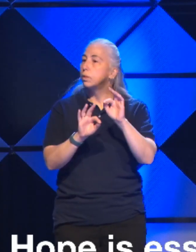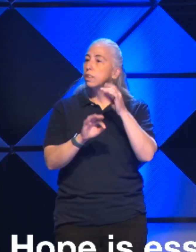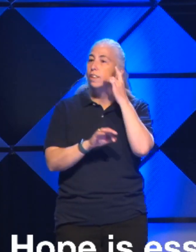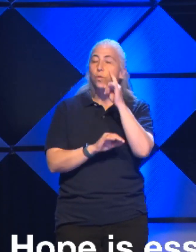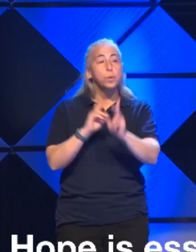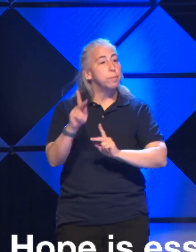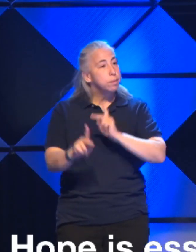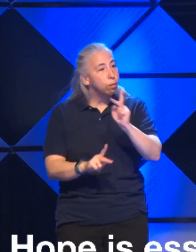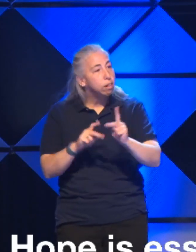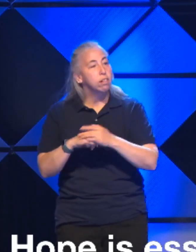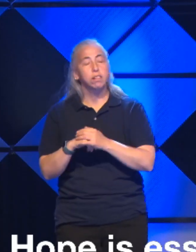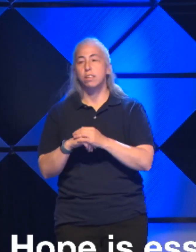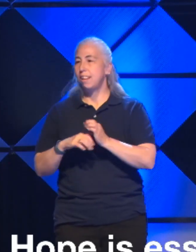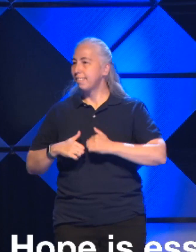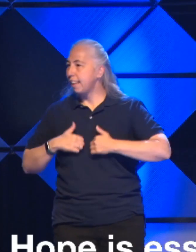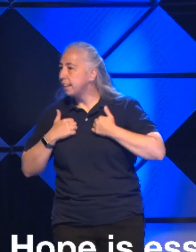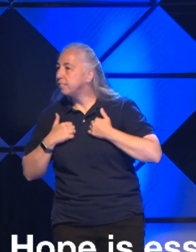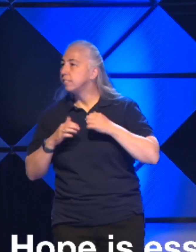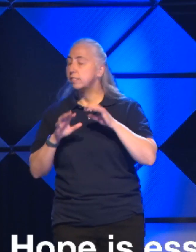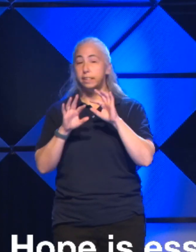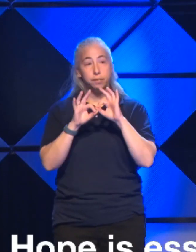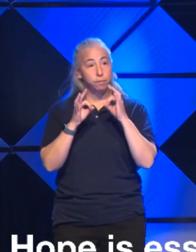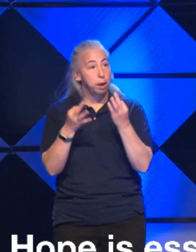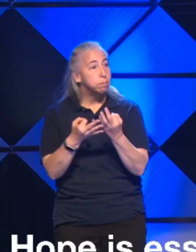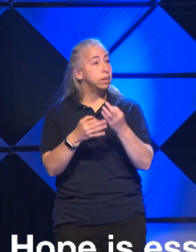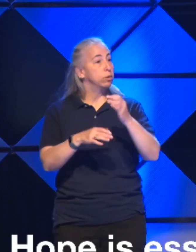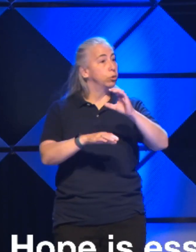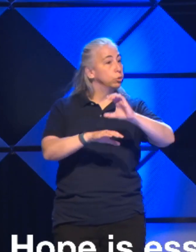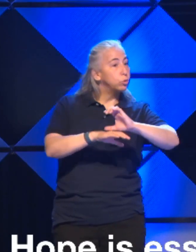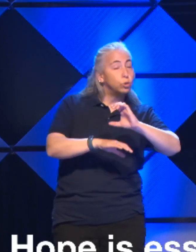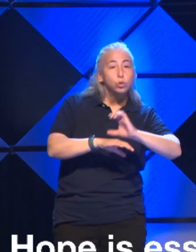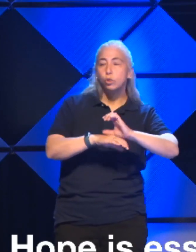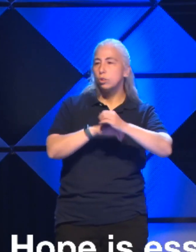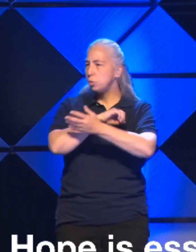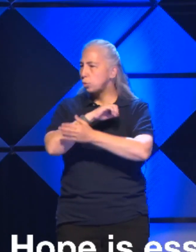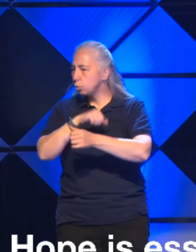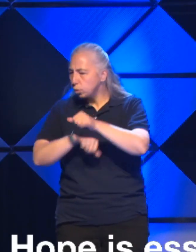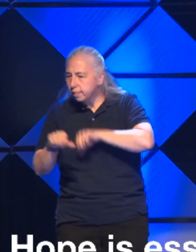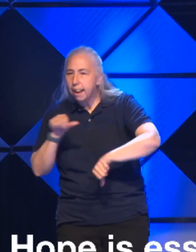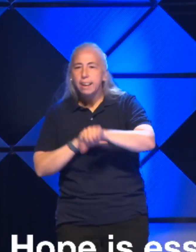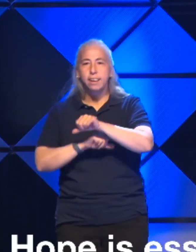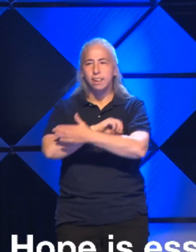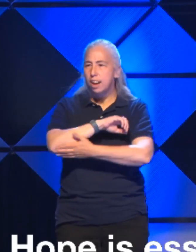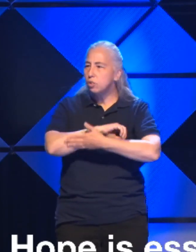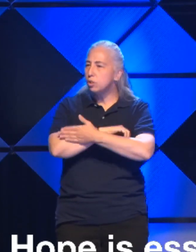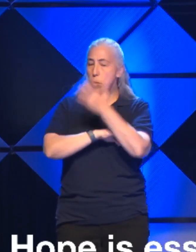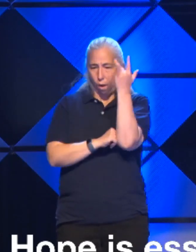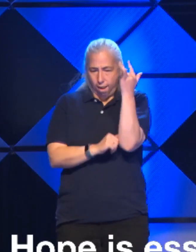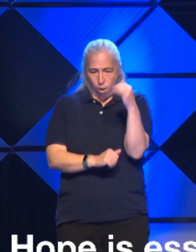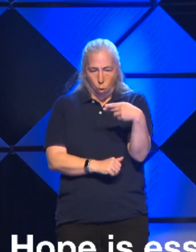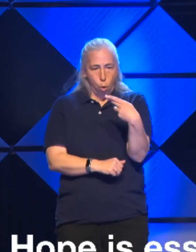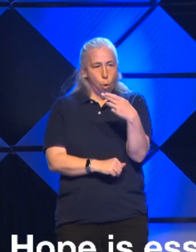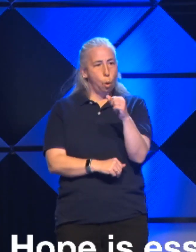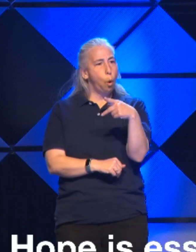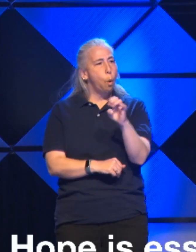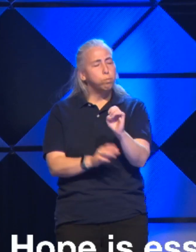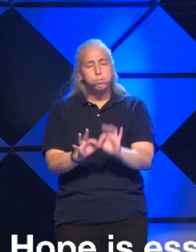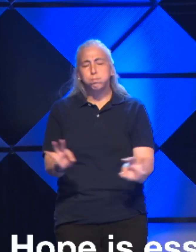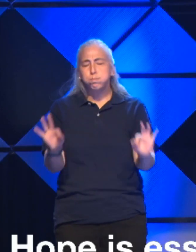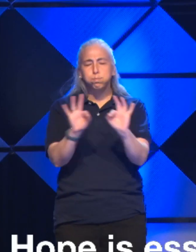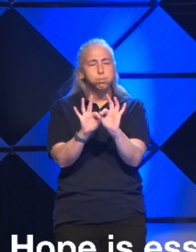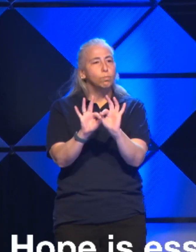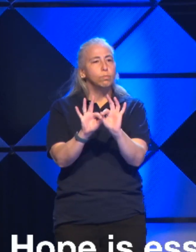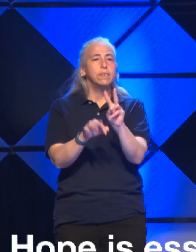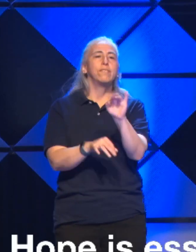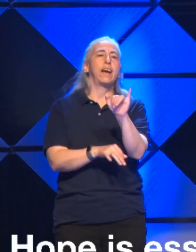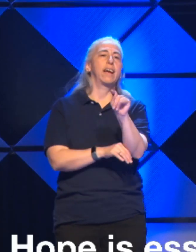lives, families, churches, communities, societies, countries? Why hope is so vital? First, hope is essential for